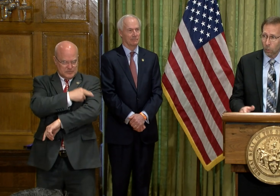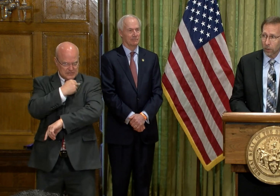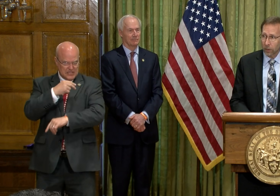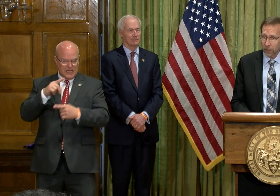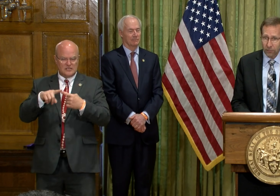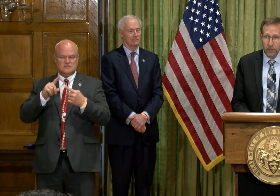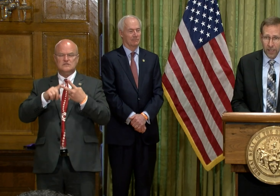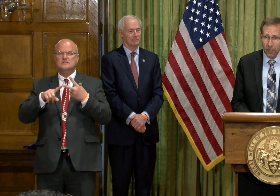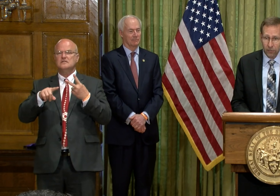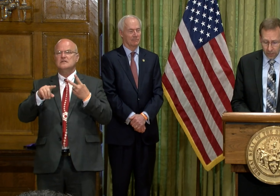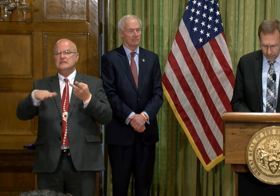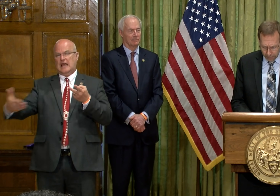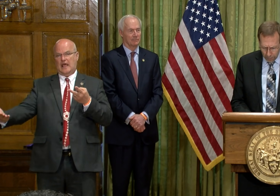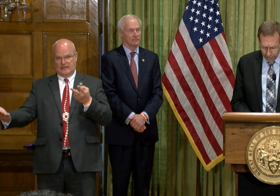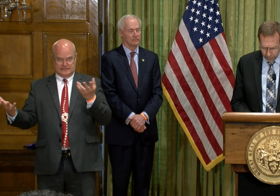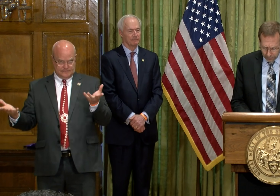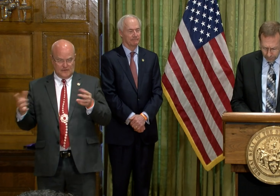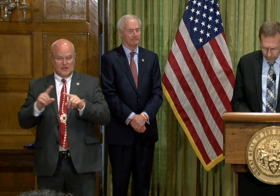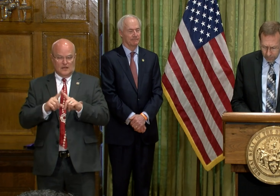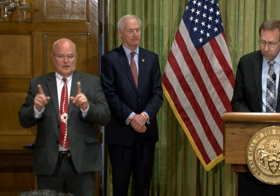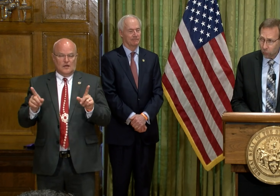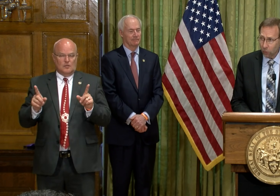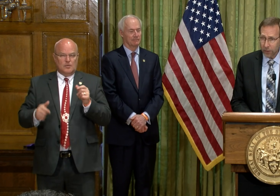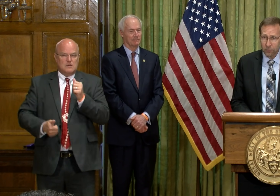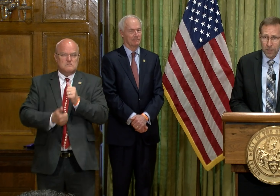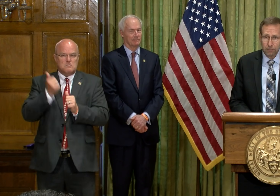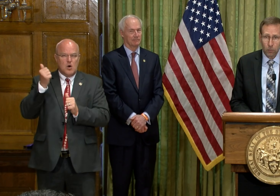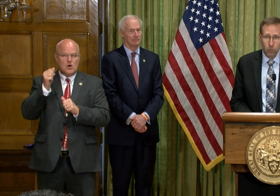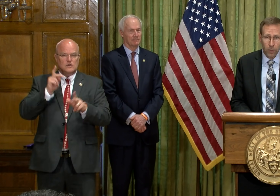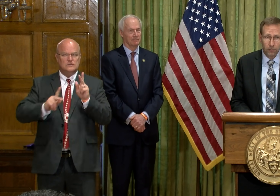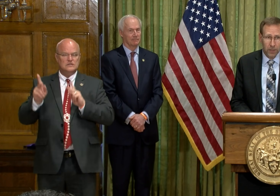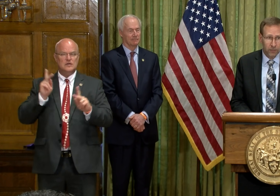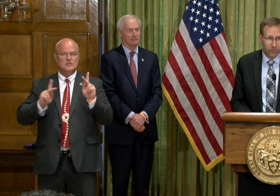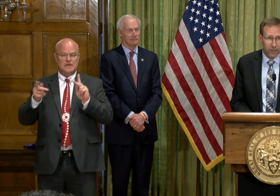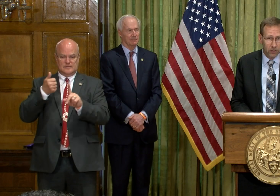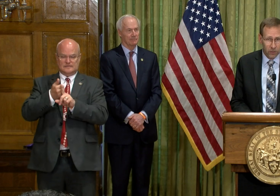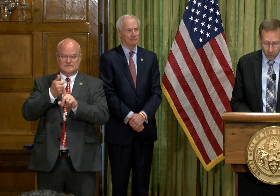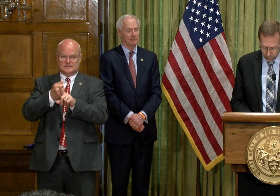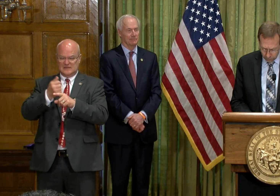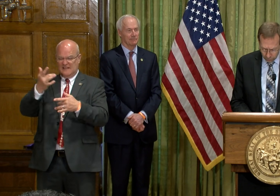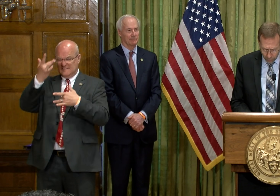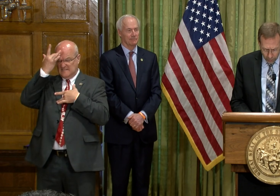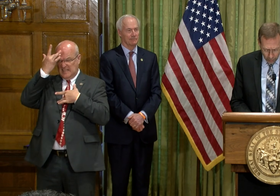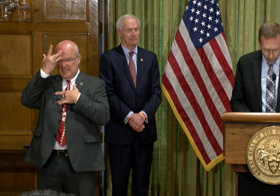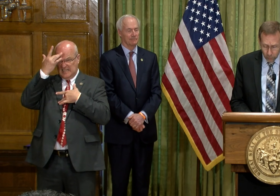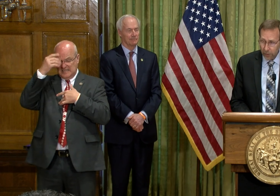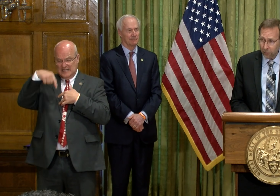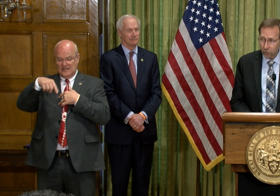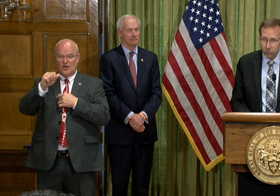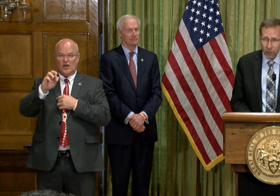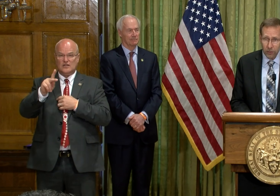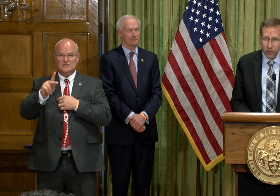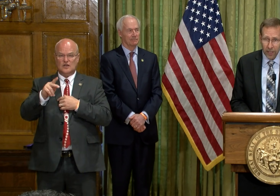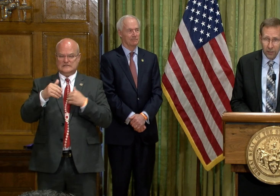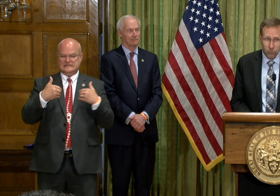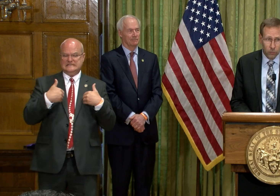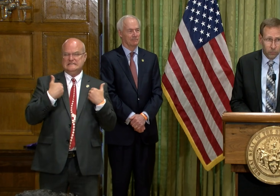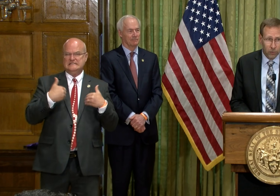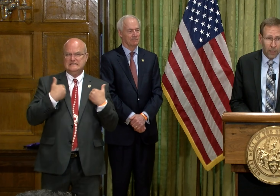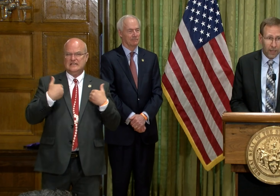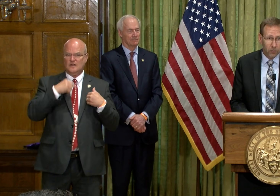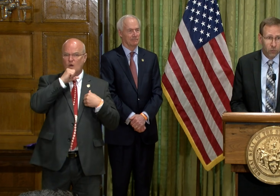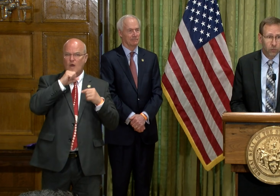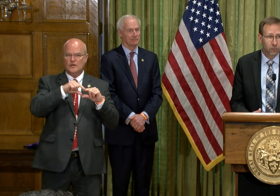hospitalization, or even death. But the majority of people who have been infected in Arkansas are really in those younger